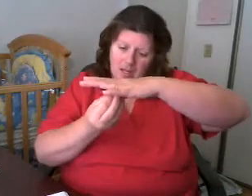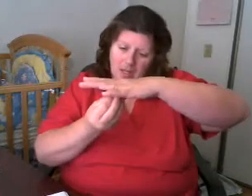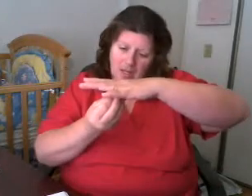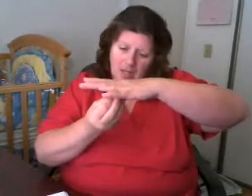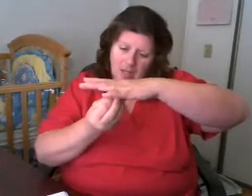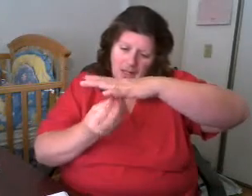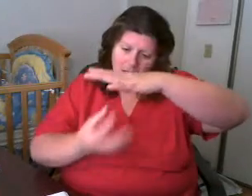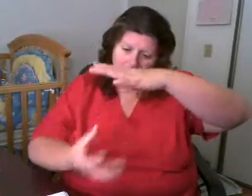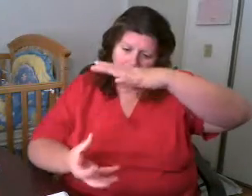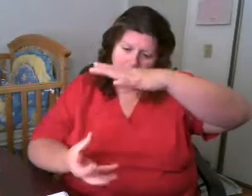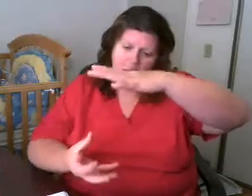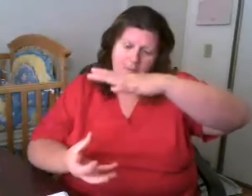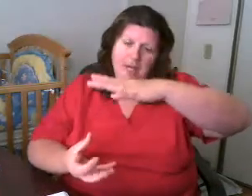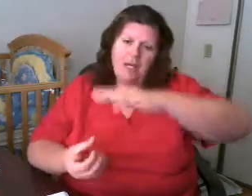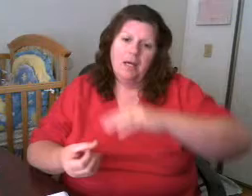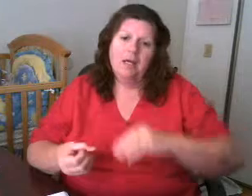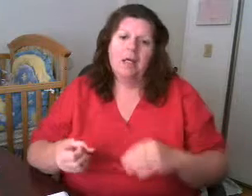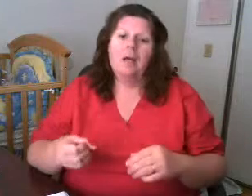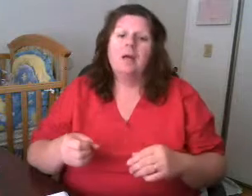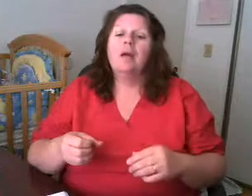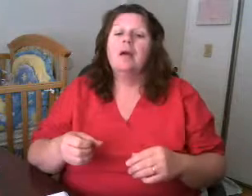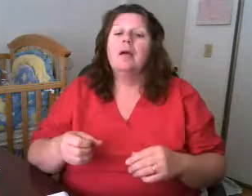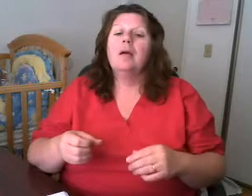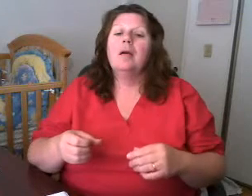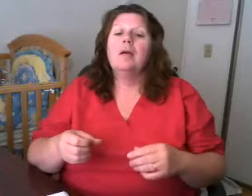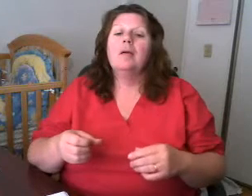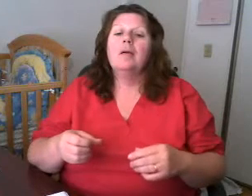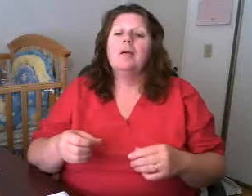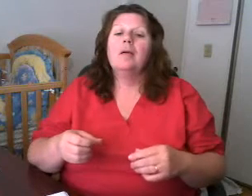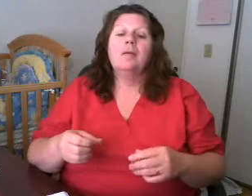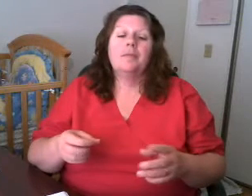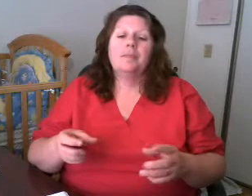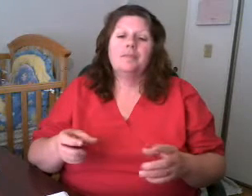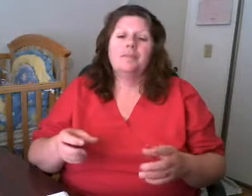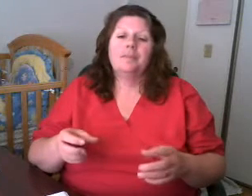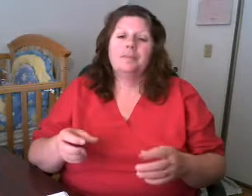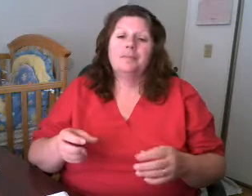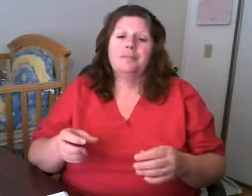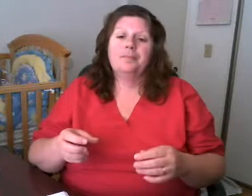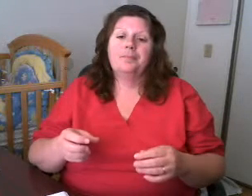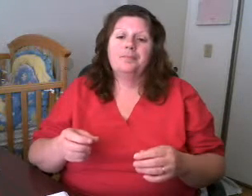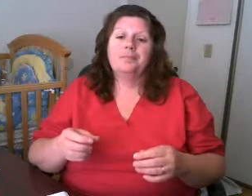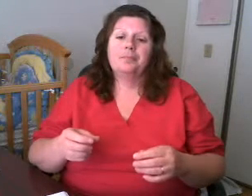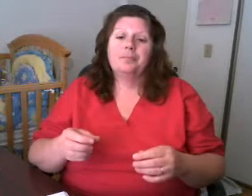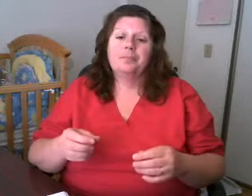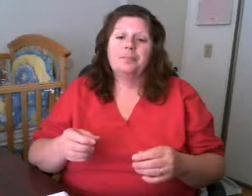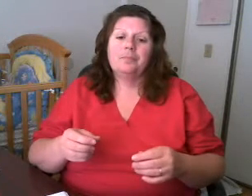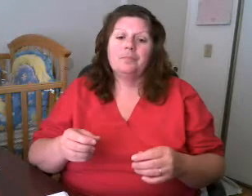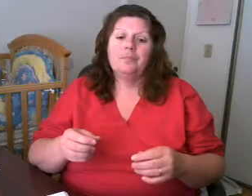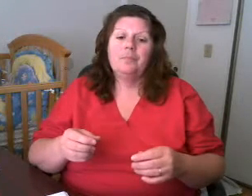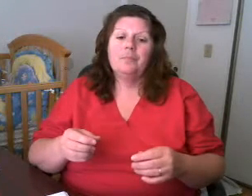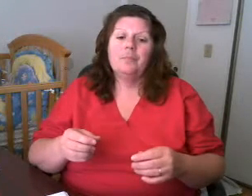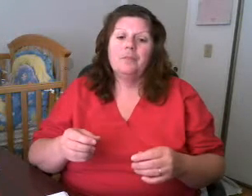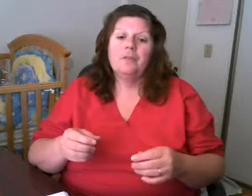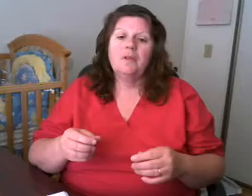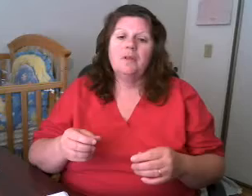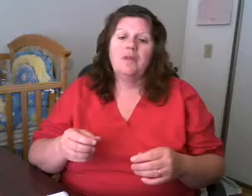exam. And there are two little sections. One is uh, a test outline related